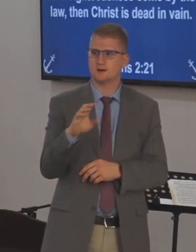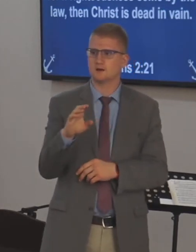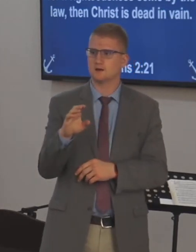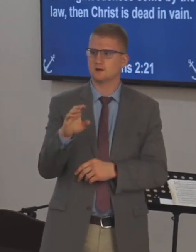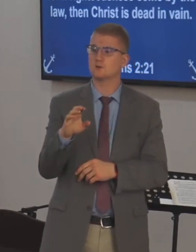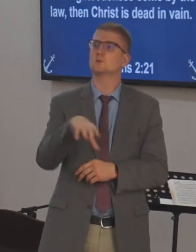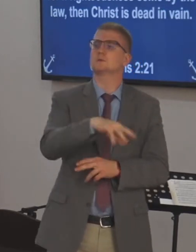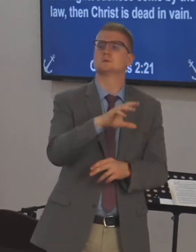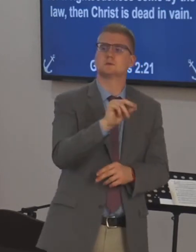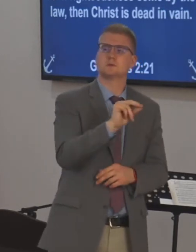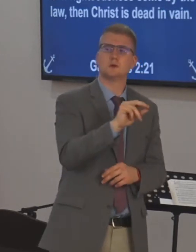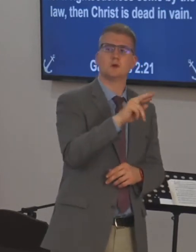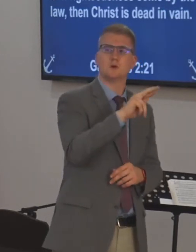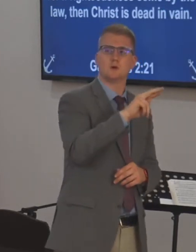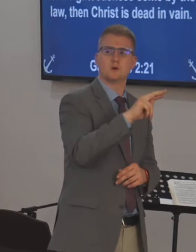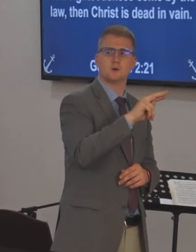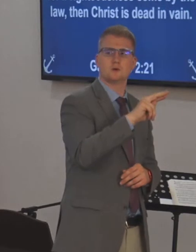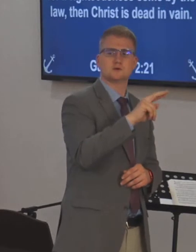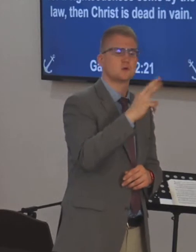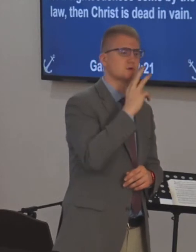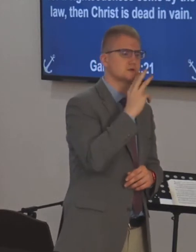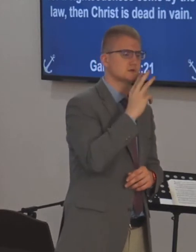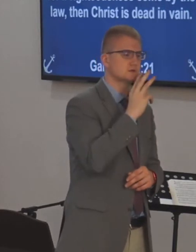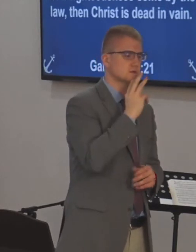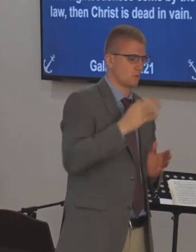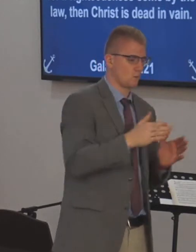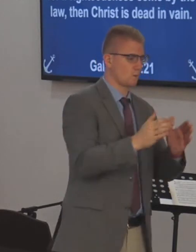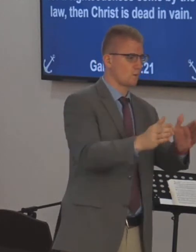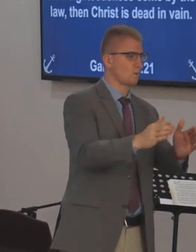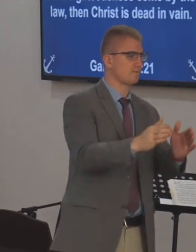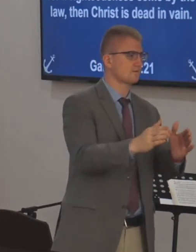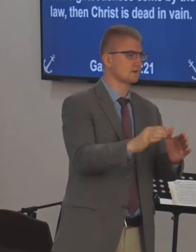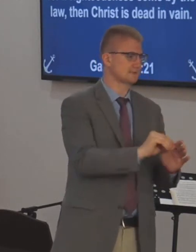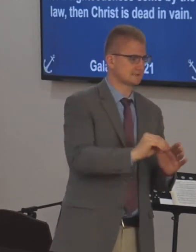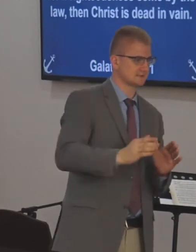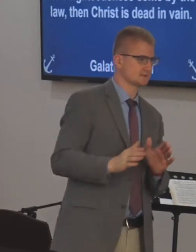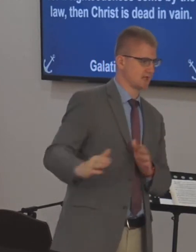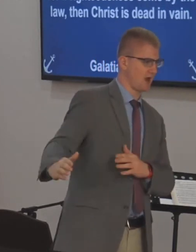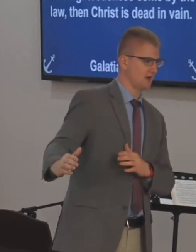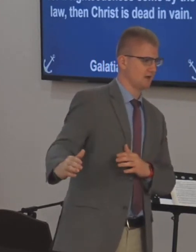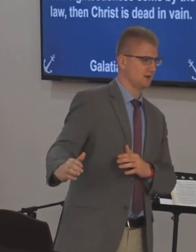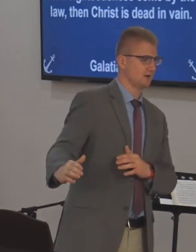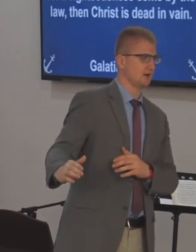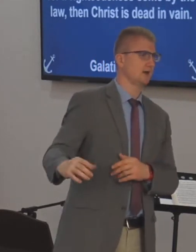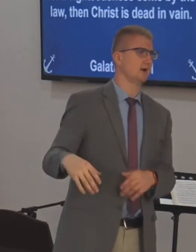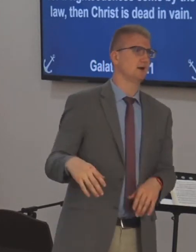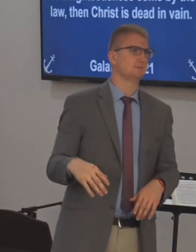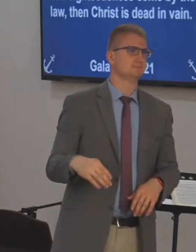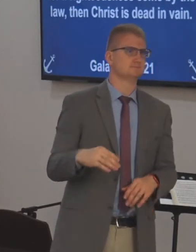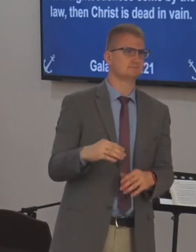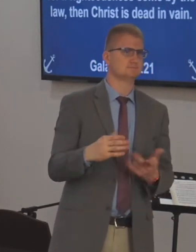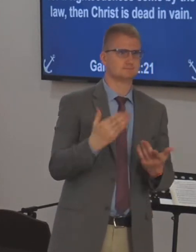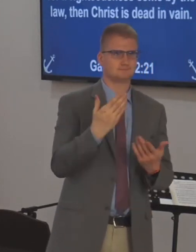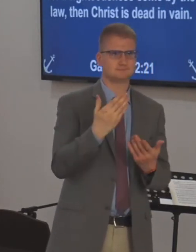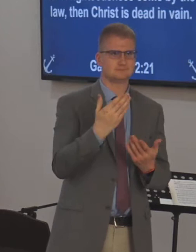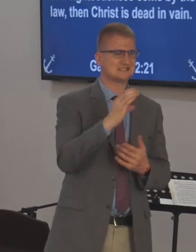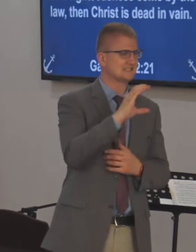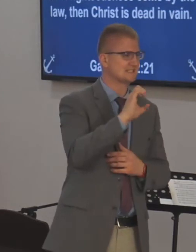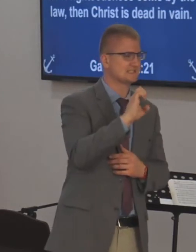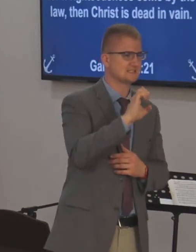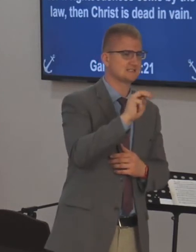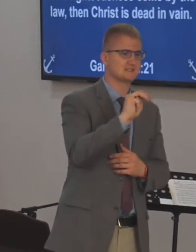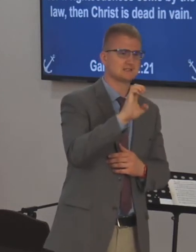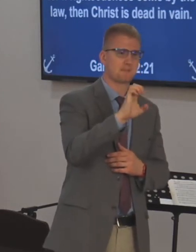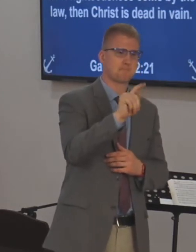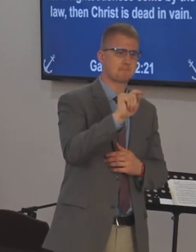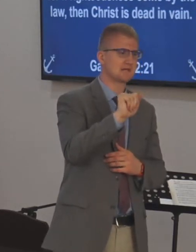Riverside Cemetery. It's a cemetery. That's where my wife and I are going to be buried. I don't know why you'd want to know it, but that's exact. Well, maybe you